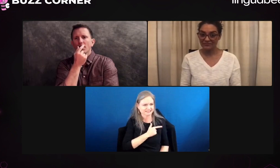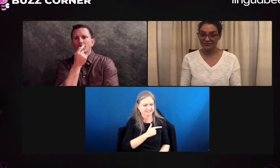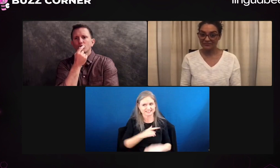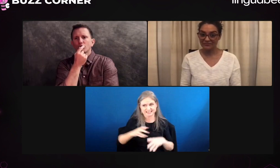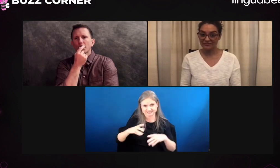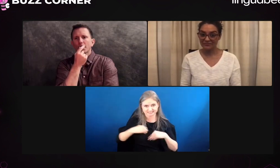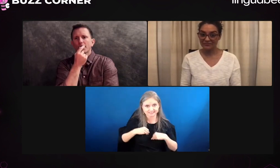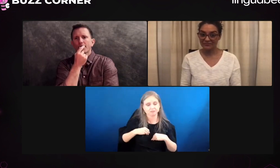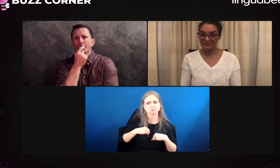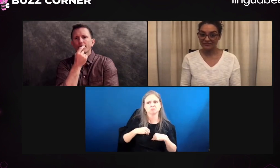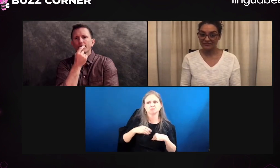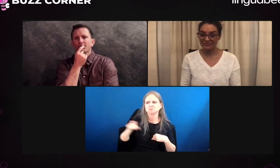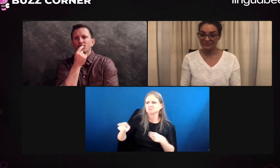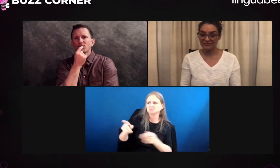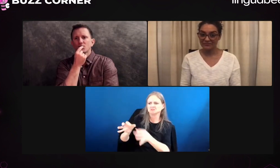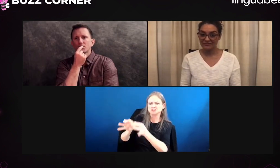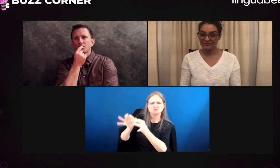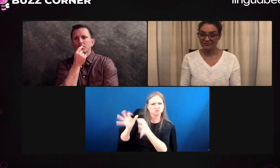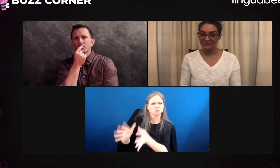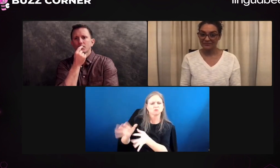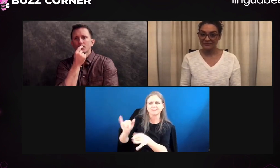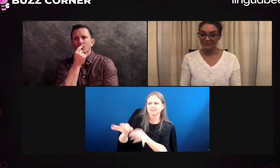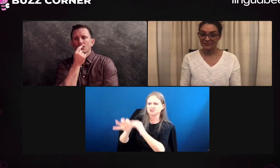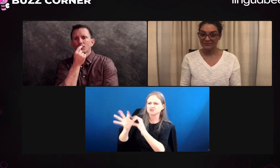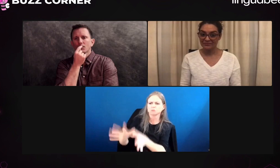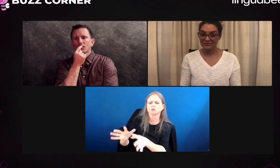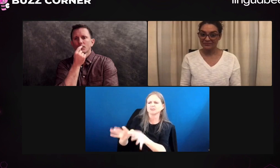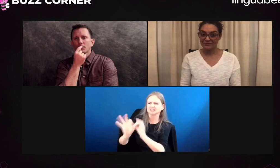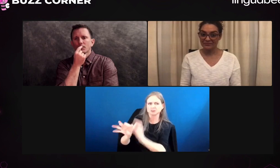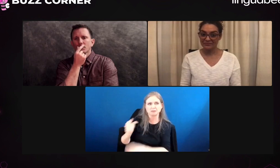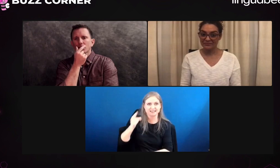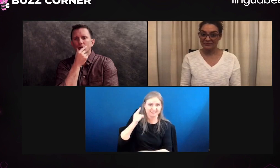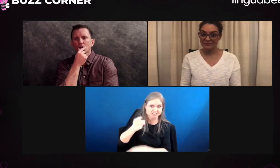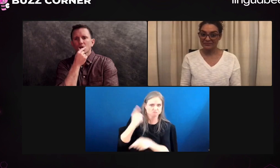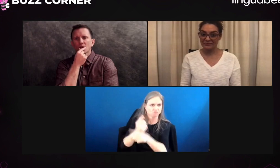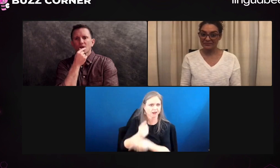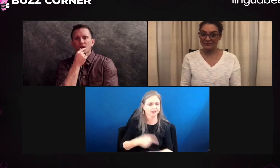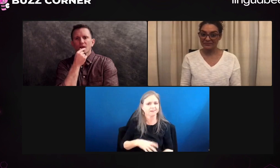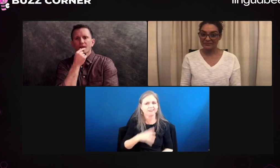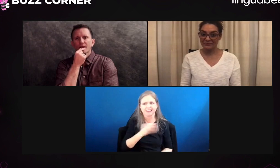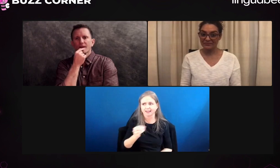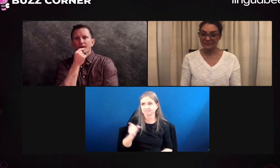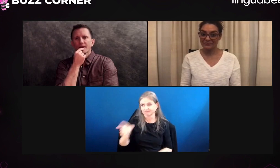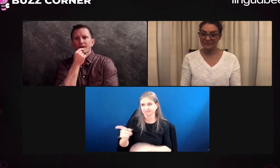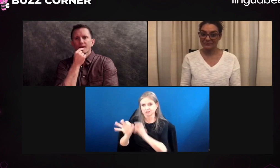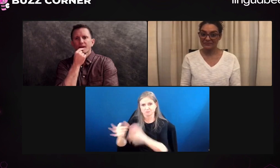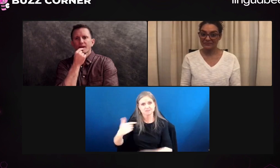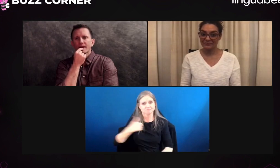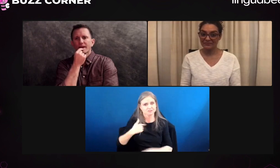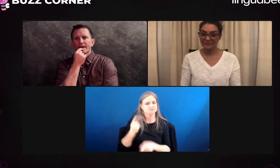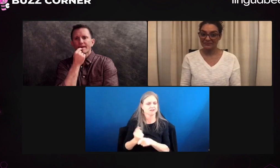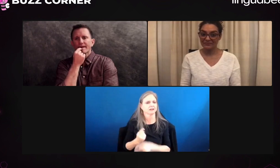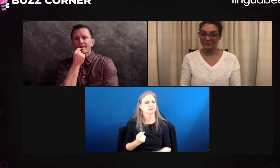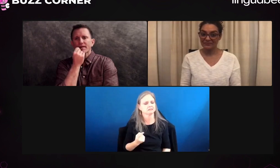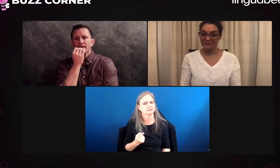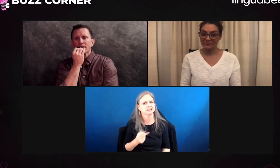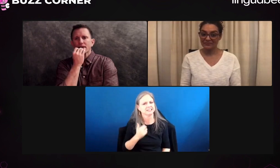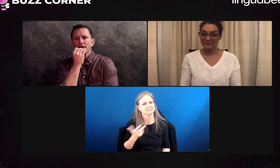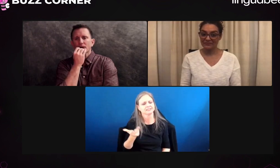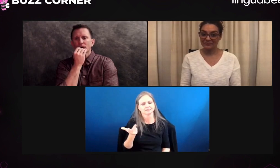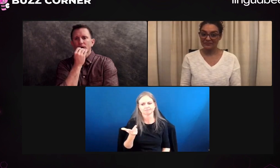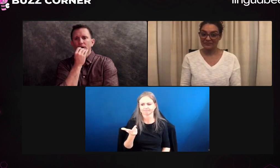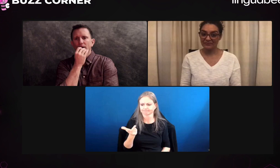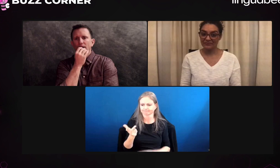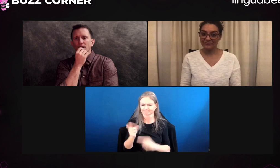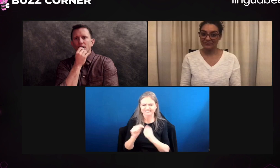do understand and not just accepting this interpreting process, and assuming that the interpreter